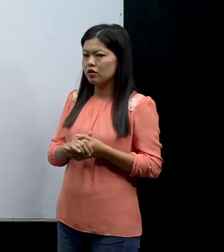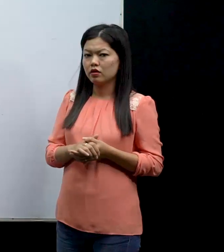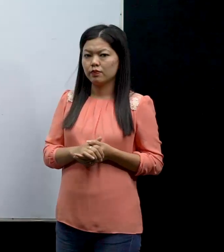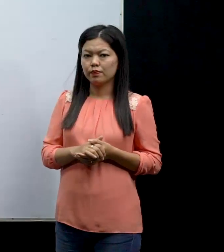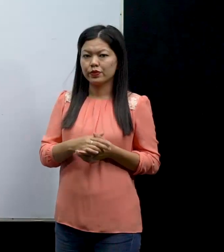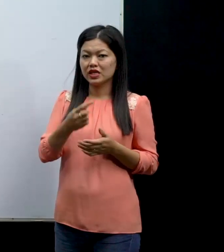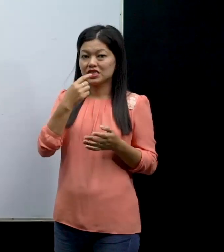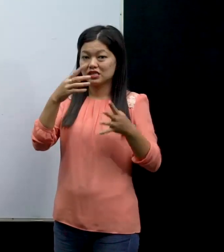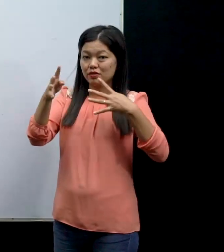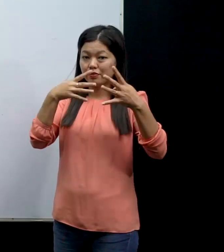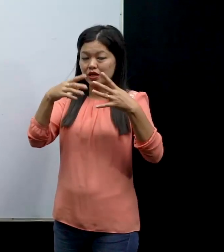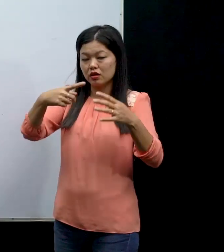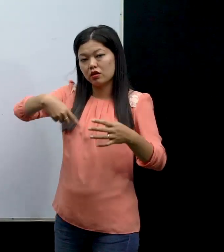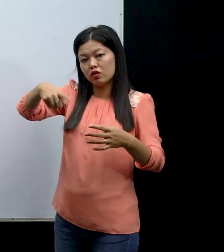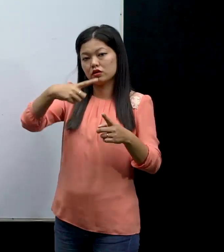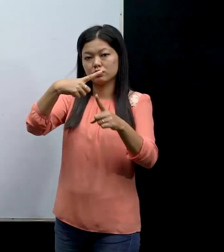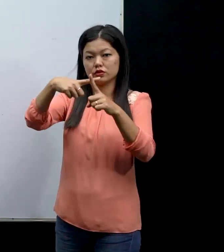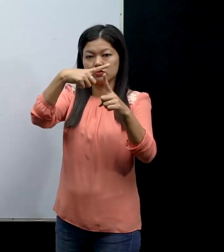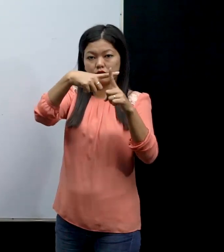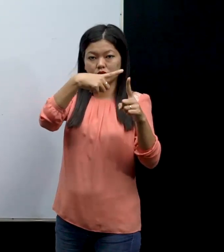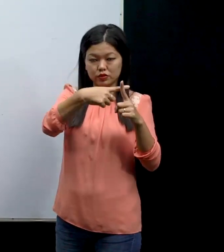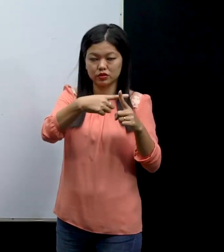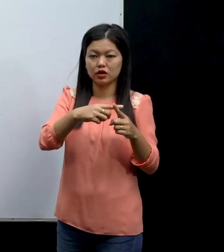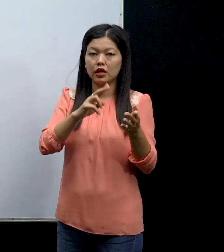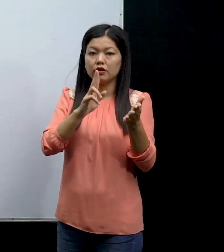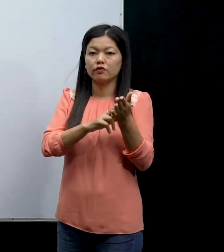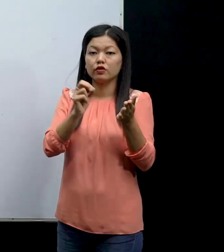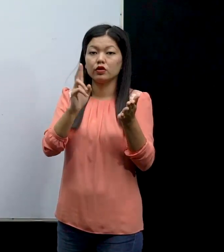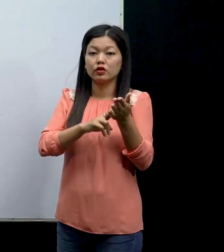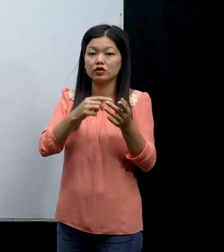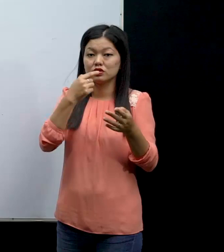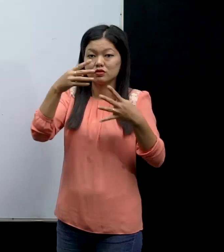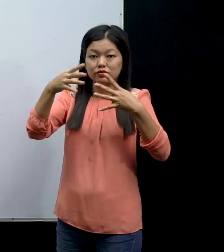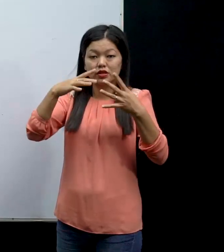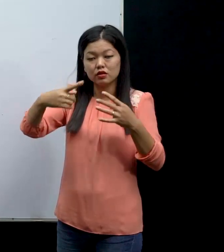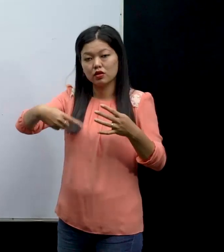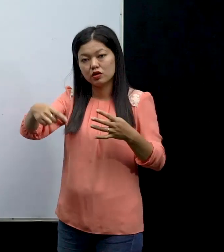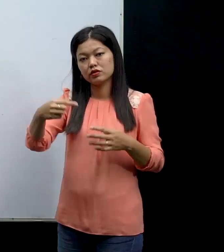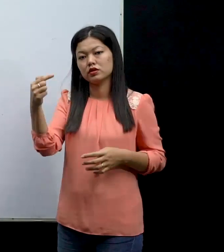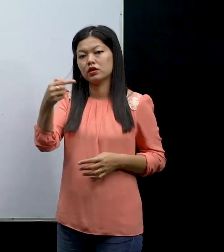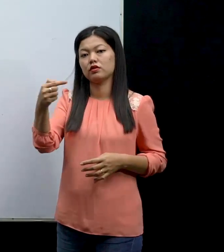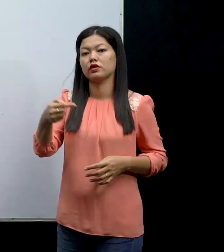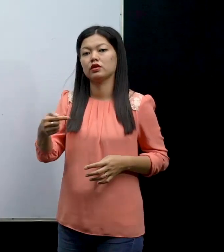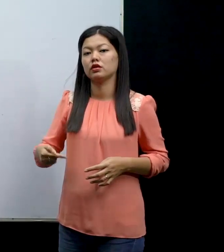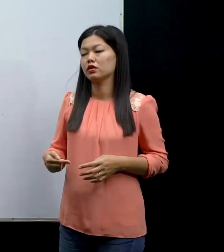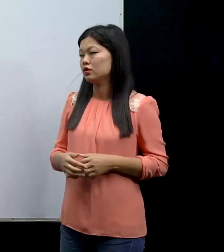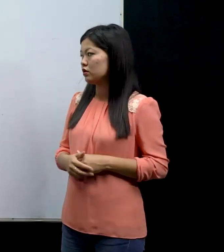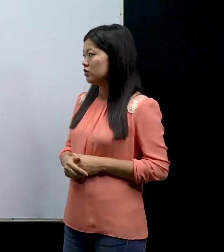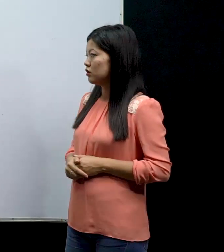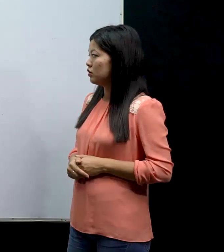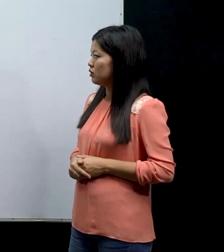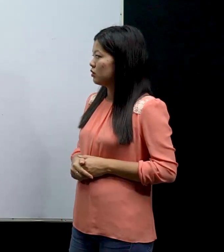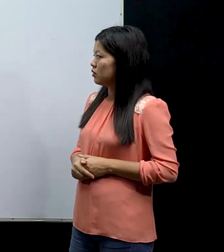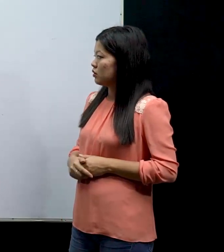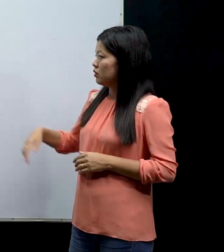charge ions, and for non-metals it should be a negative charge ions. Clear? Okay, now we'll apply all what we have learned